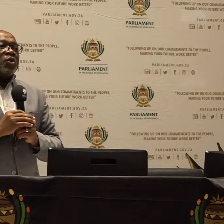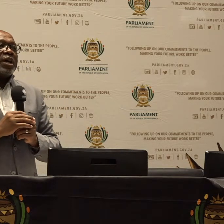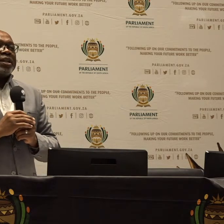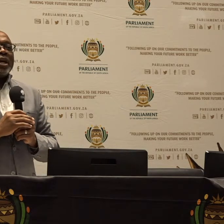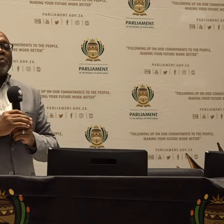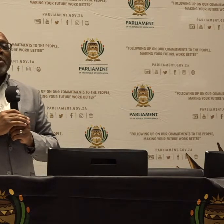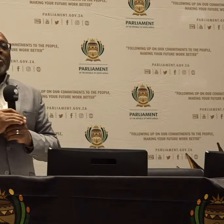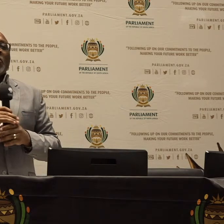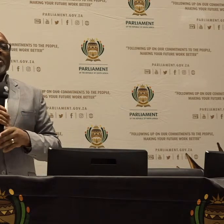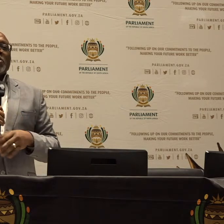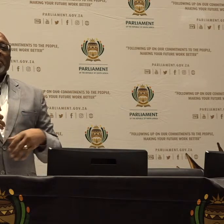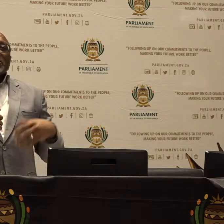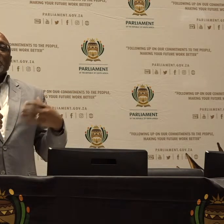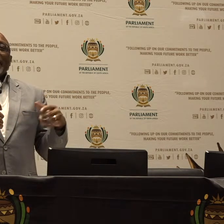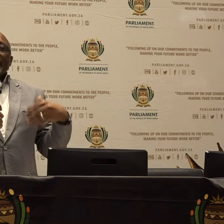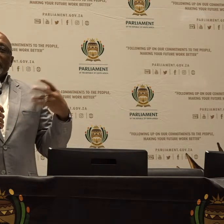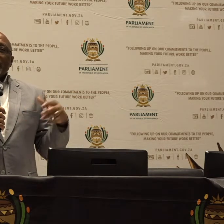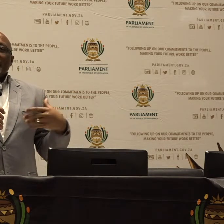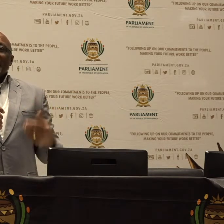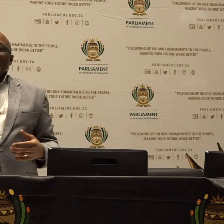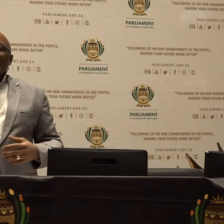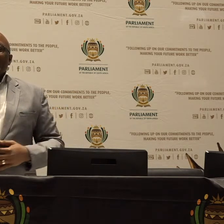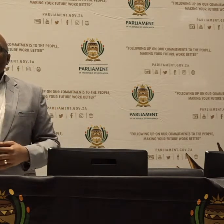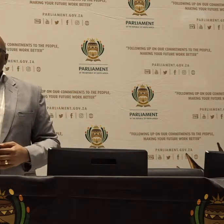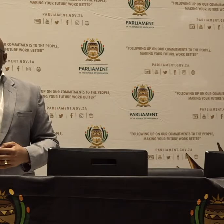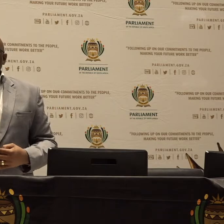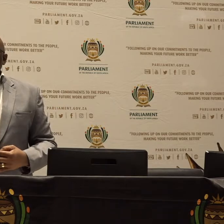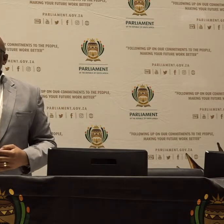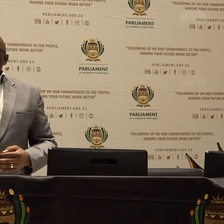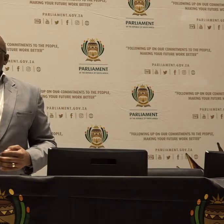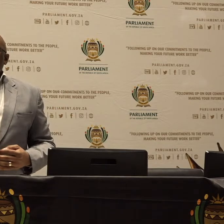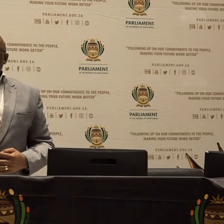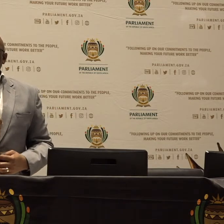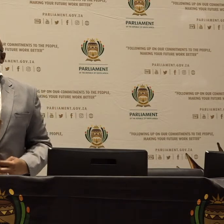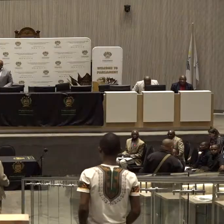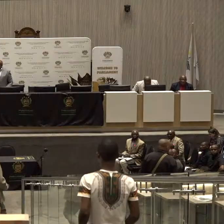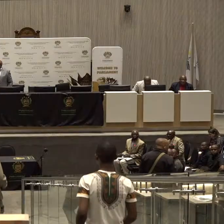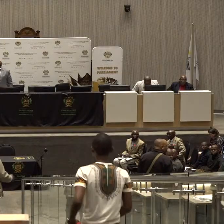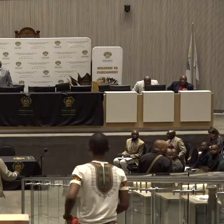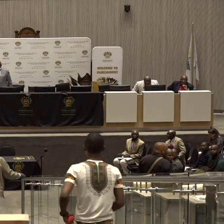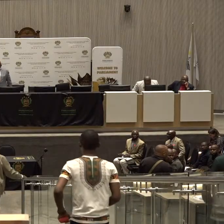I know that there are people who want to be inspired by hearing others